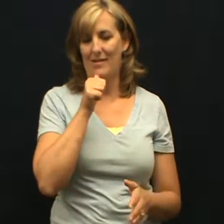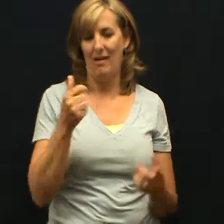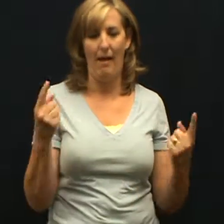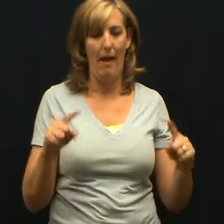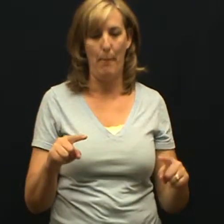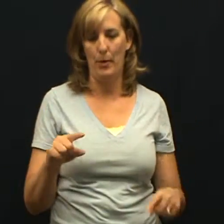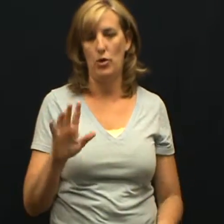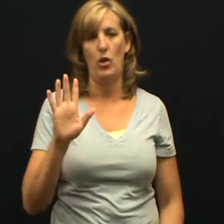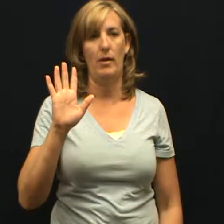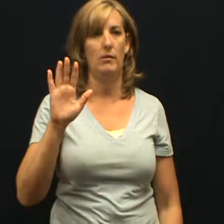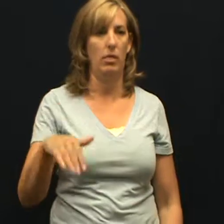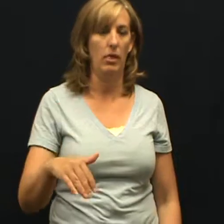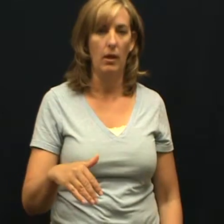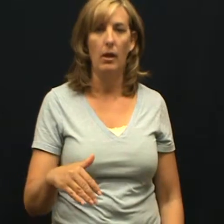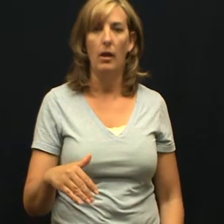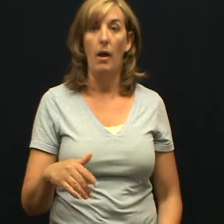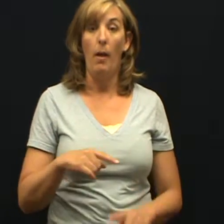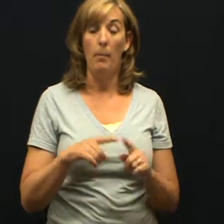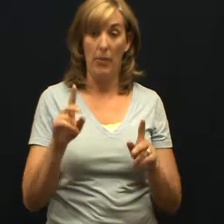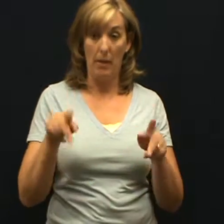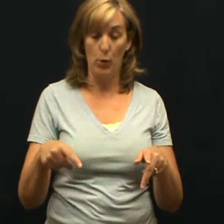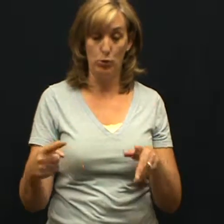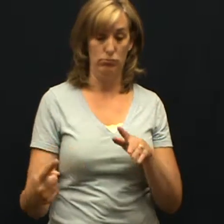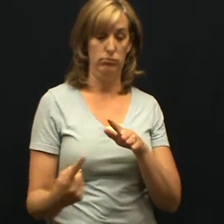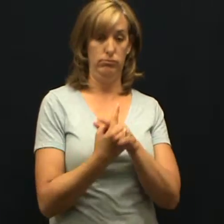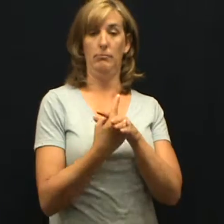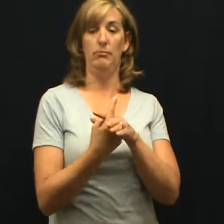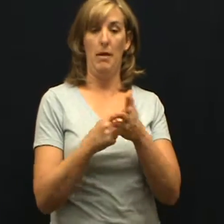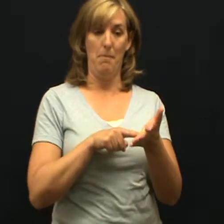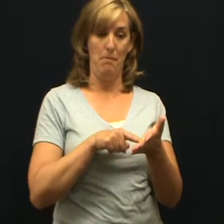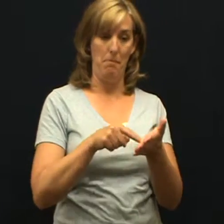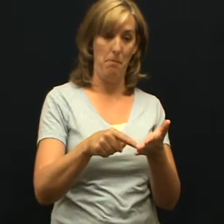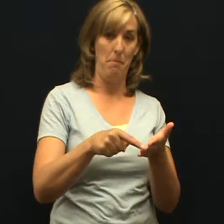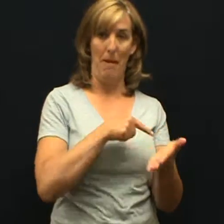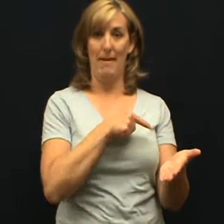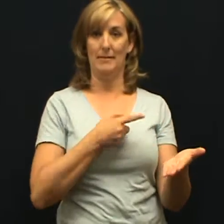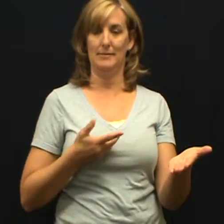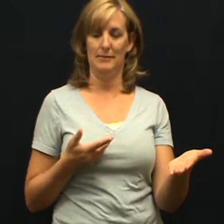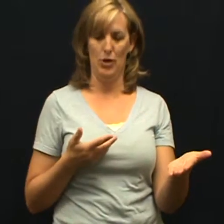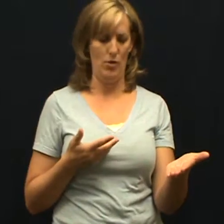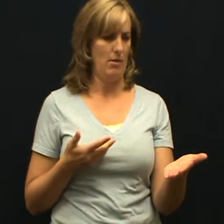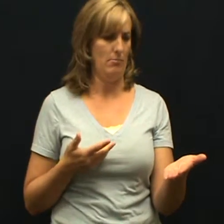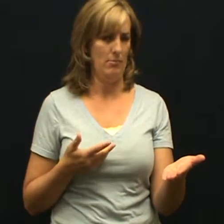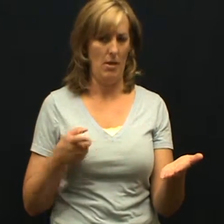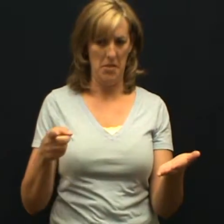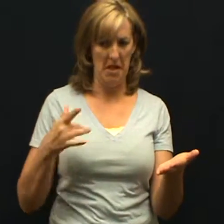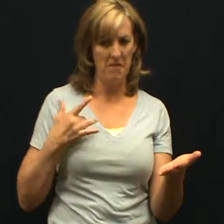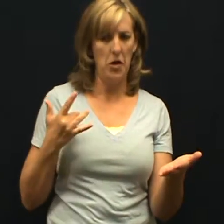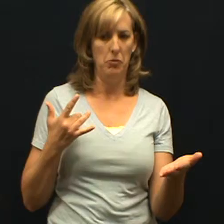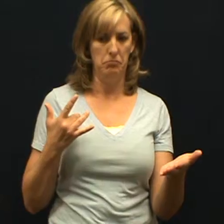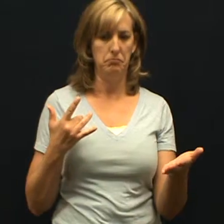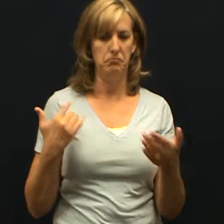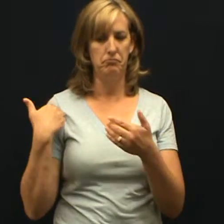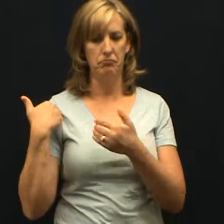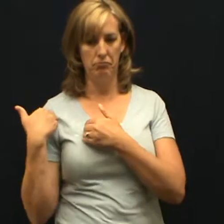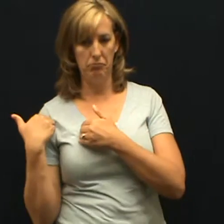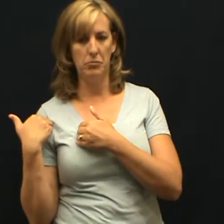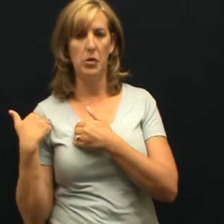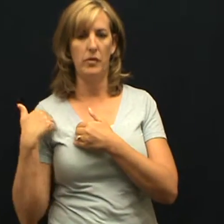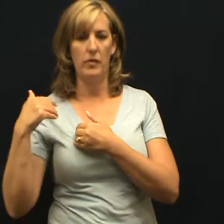feel, they somehow get the money to be able to do that, and they feel obligated to make that happen. And I've seen that happen on a number of